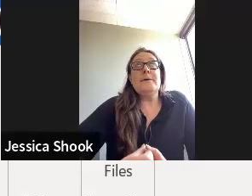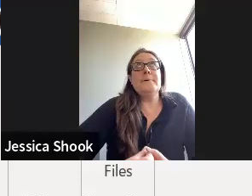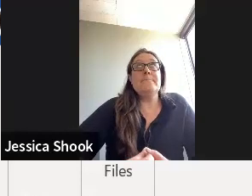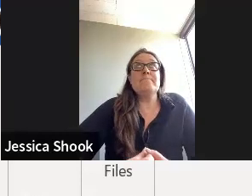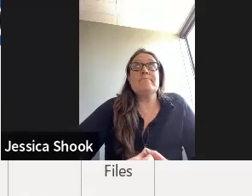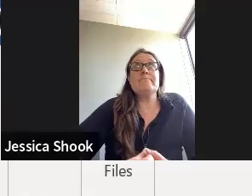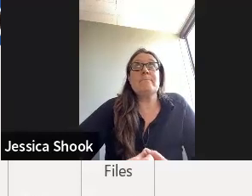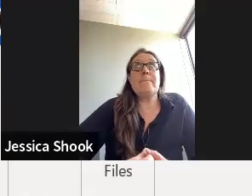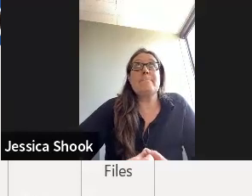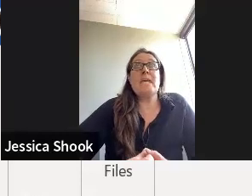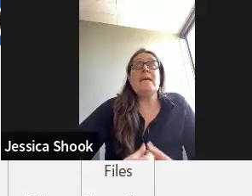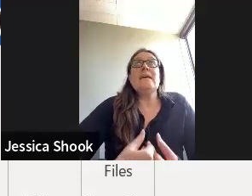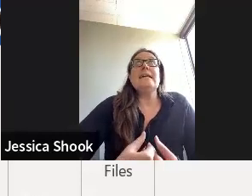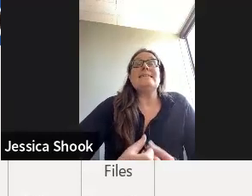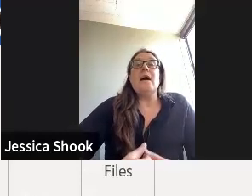not